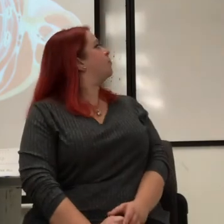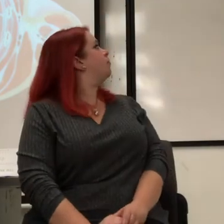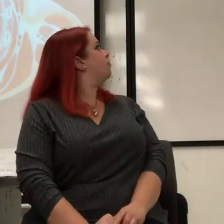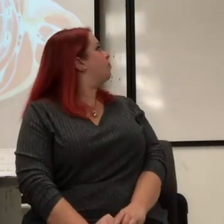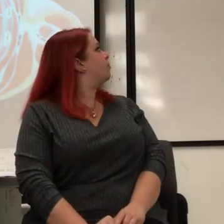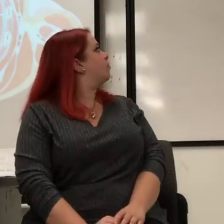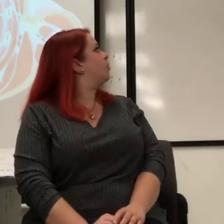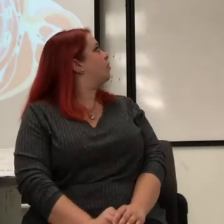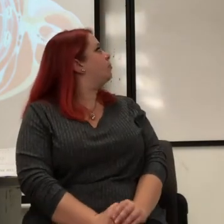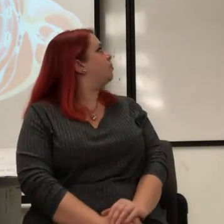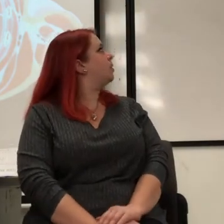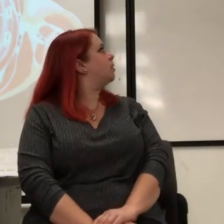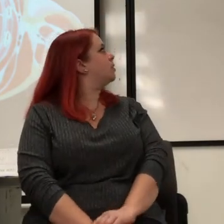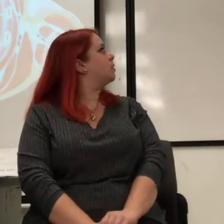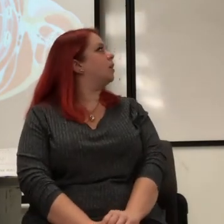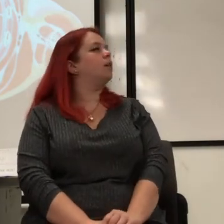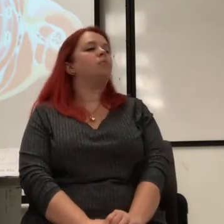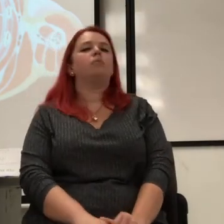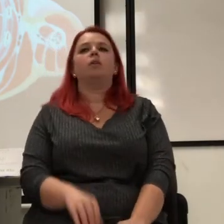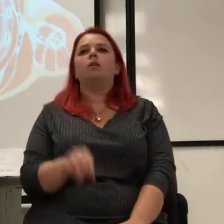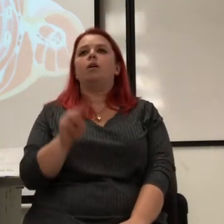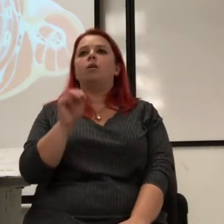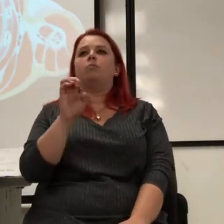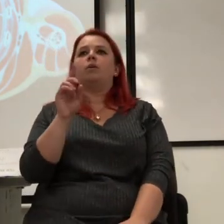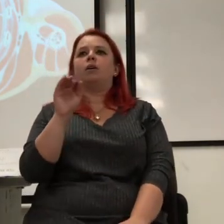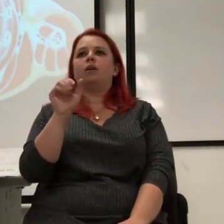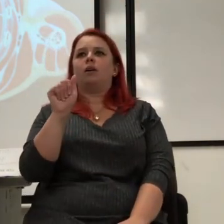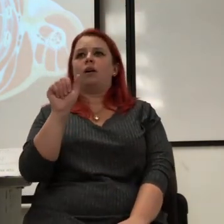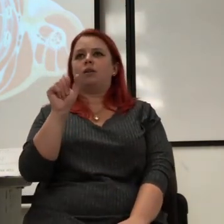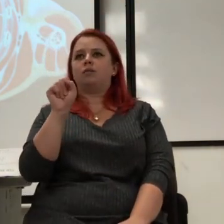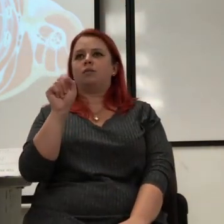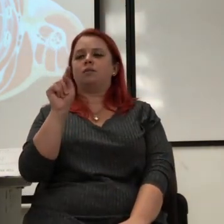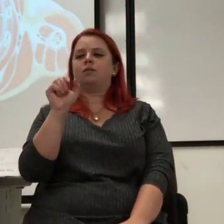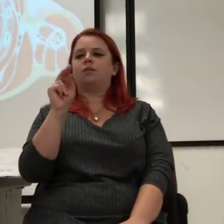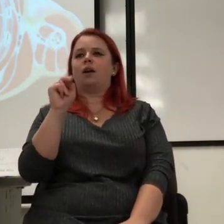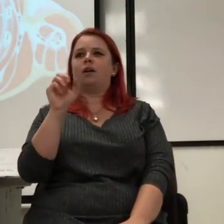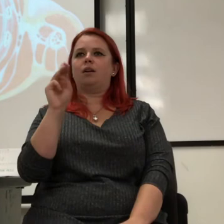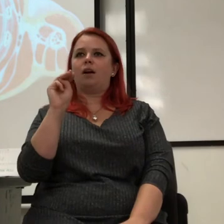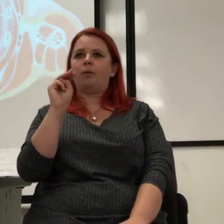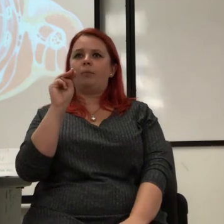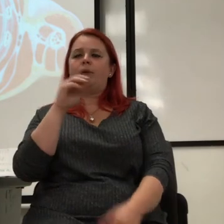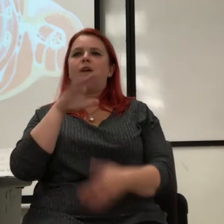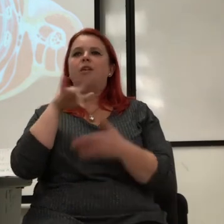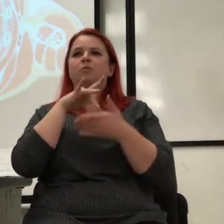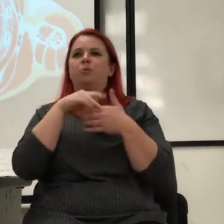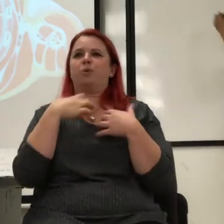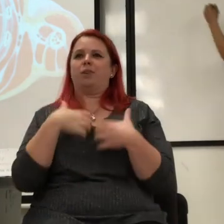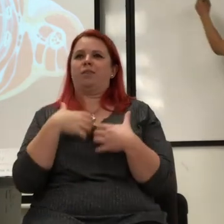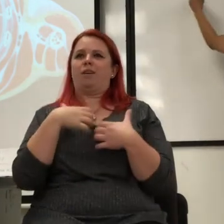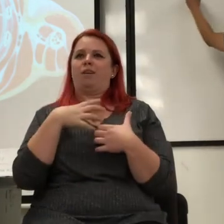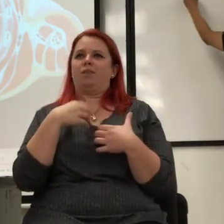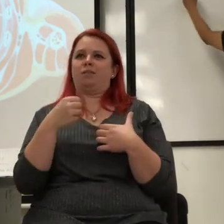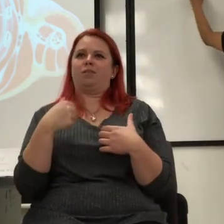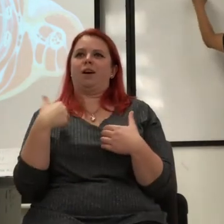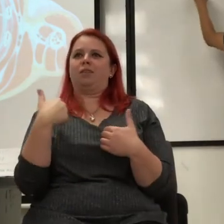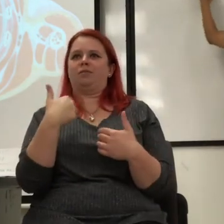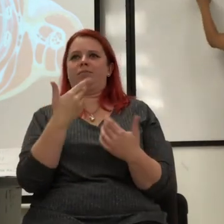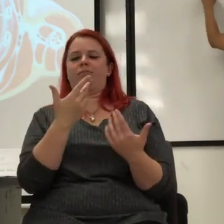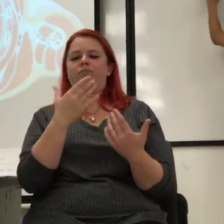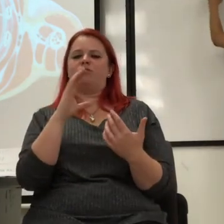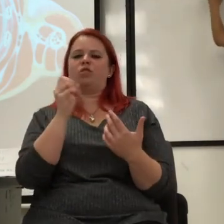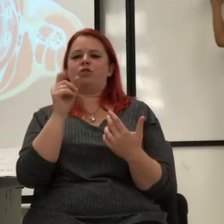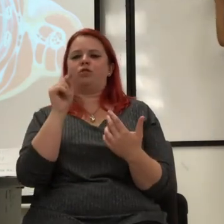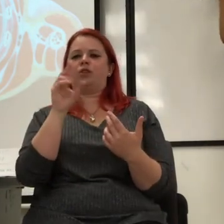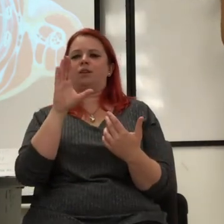That's the space between the lungs and the chest cavity. And also, the heart, the right